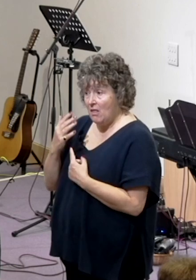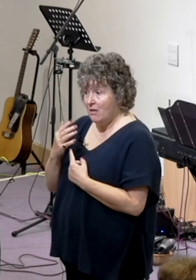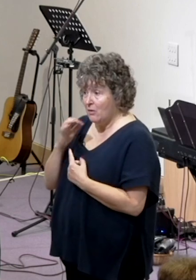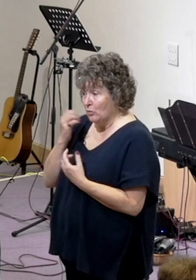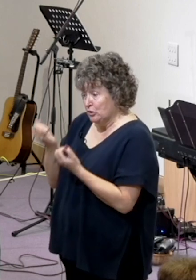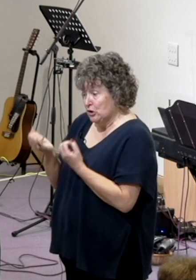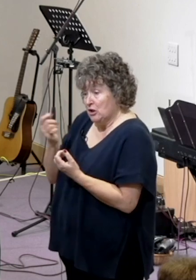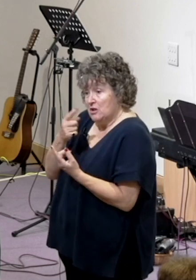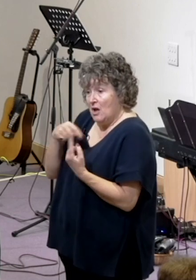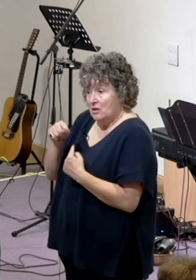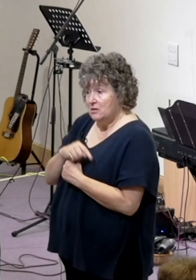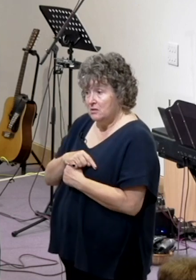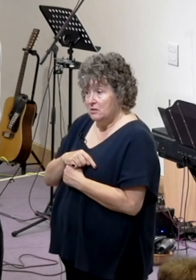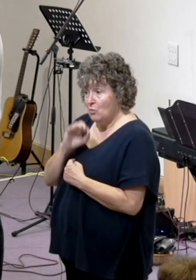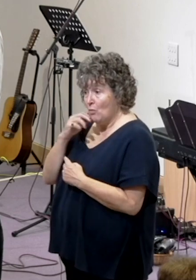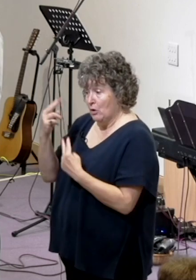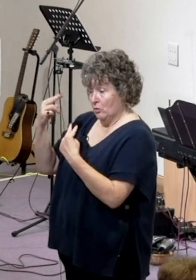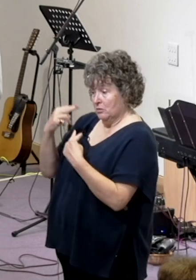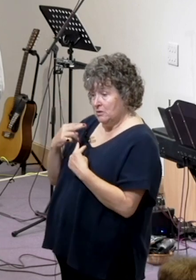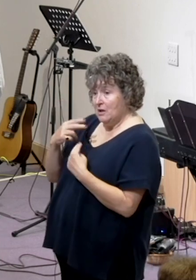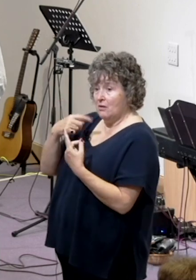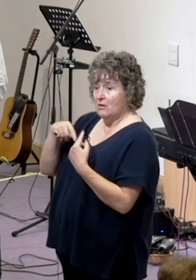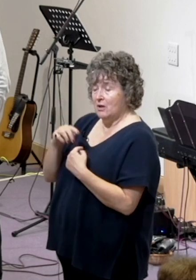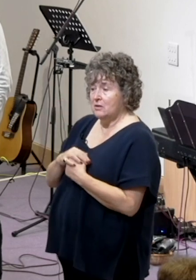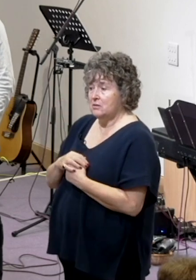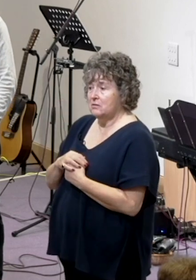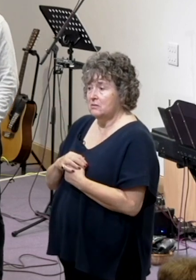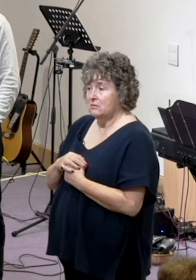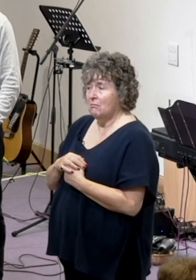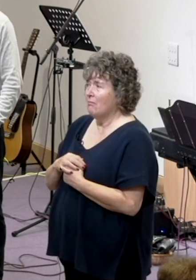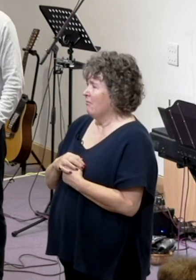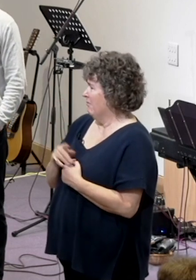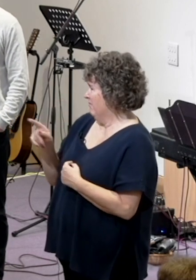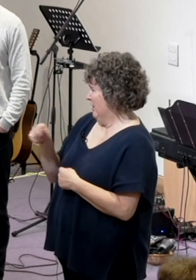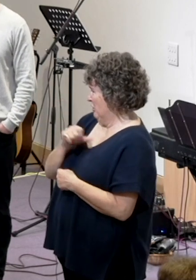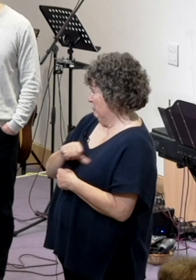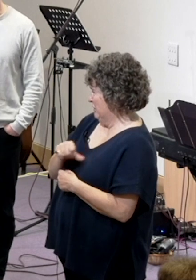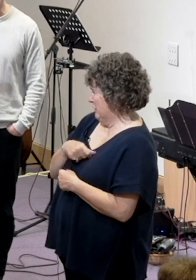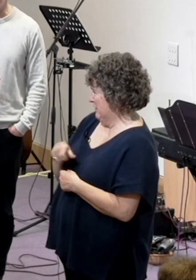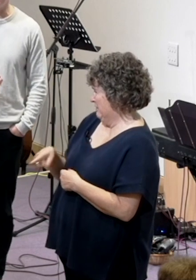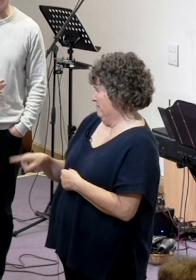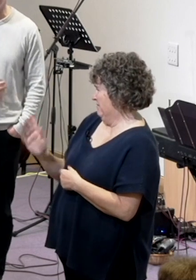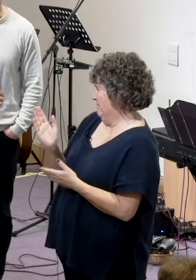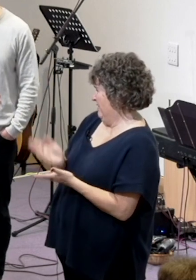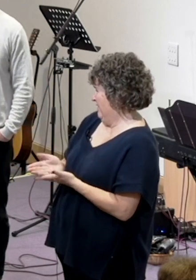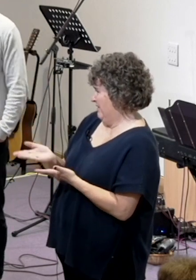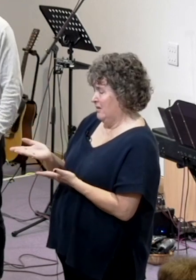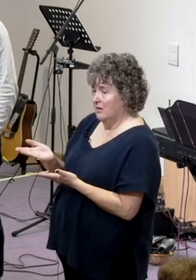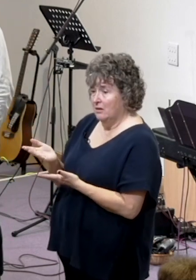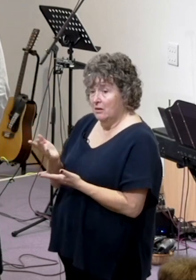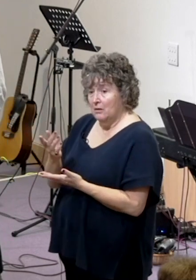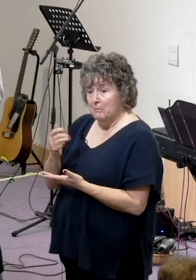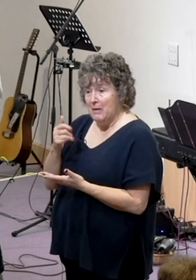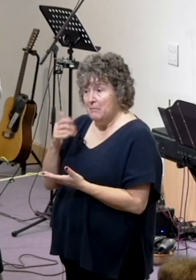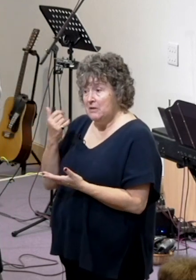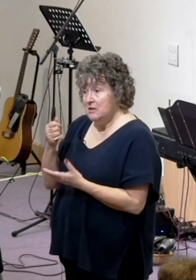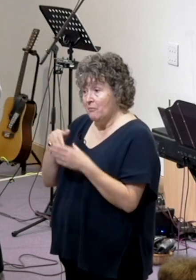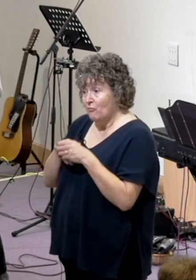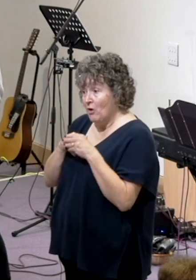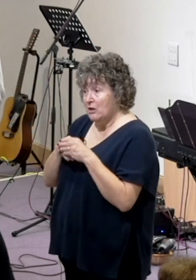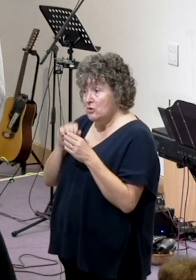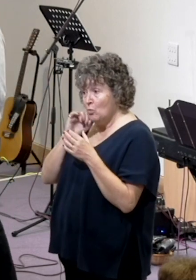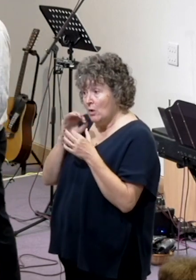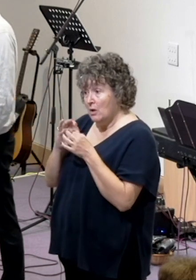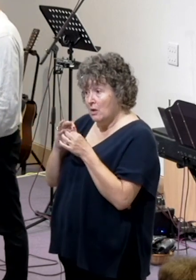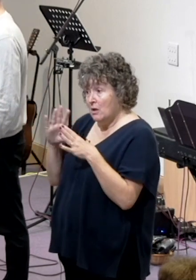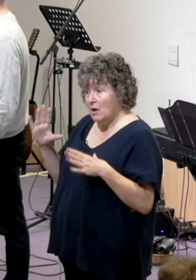us, who will look down on us. We may find we lose some friendships.